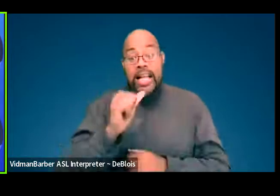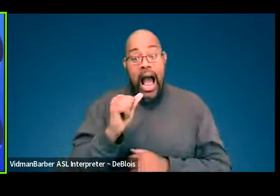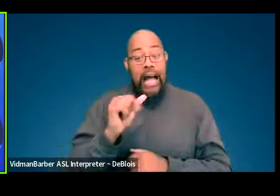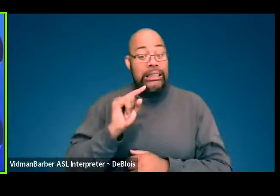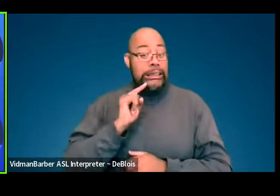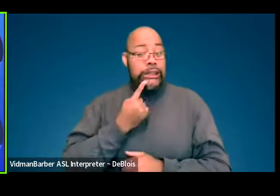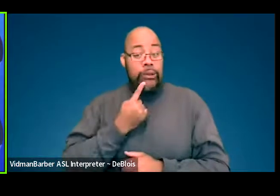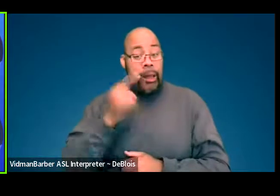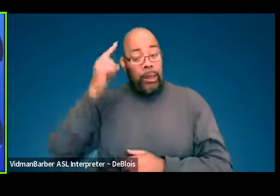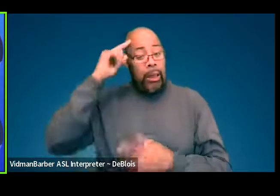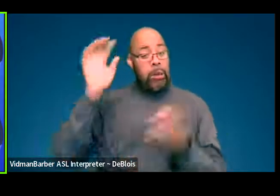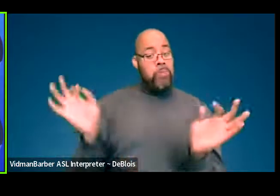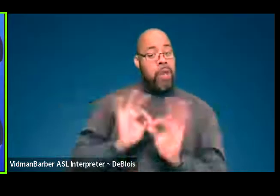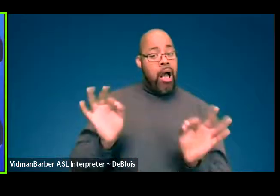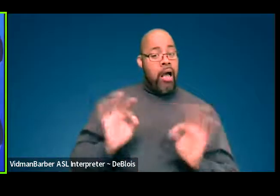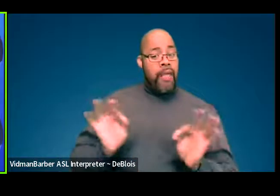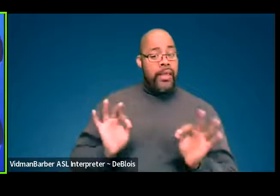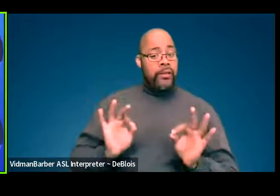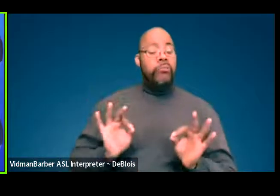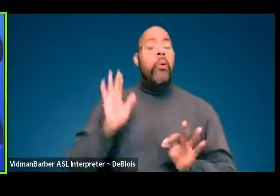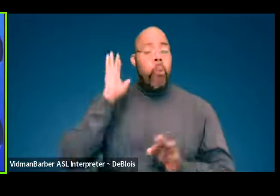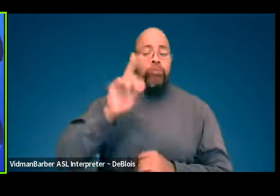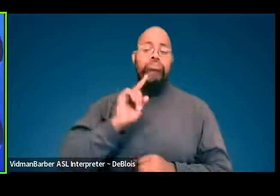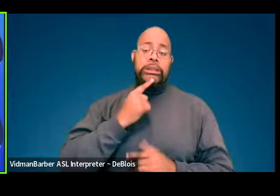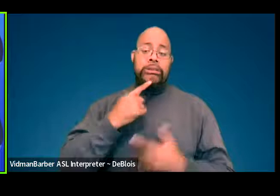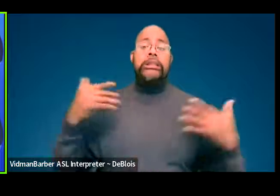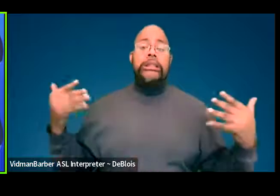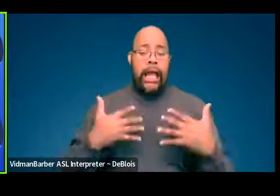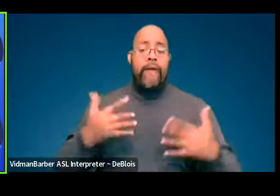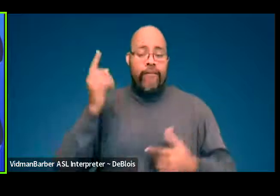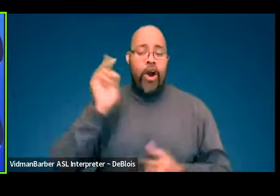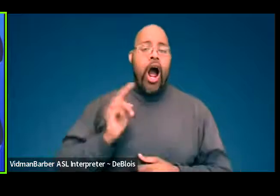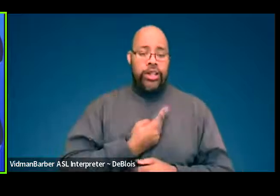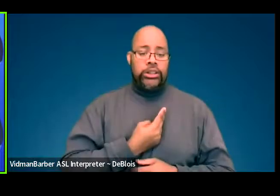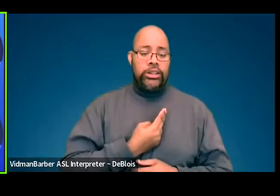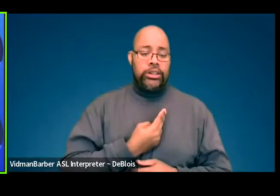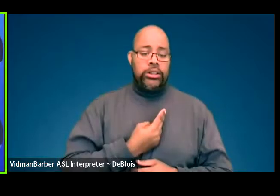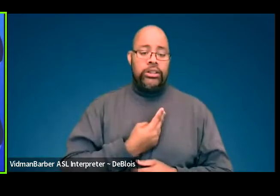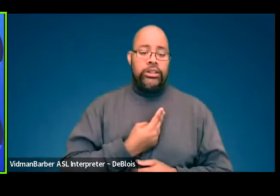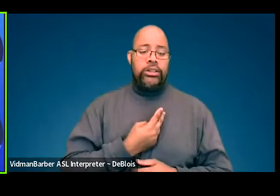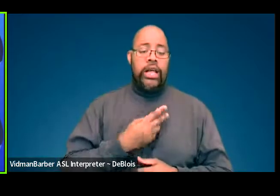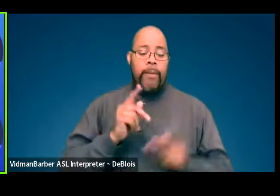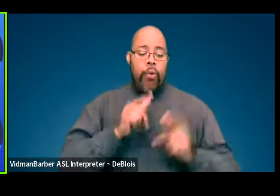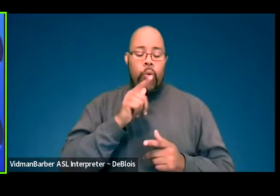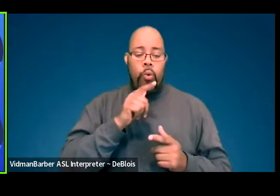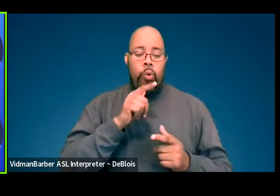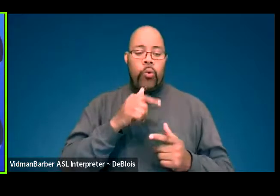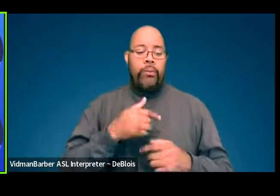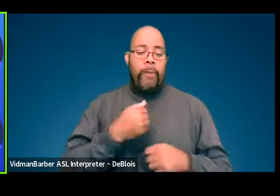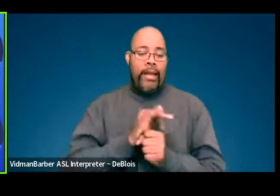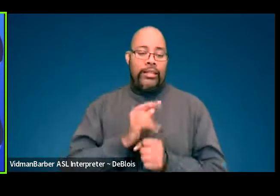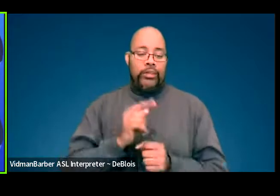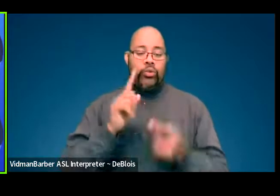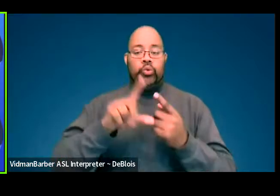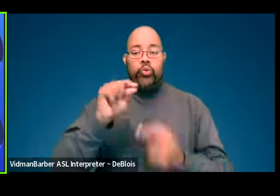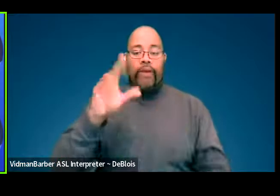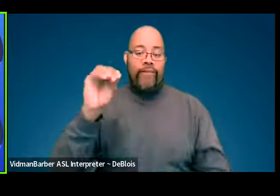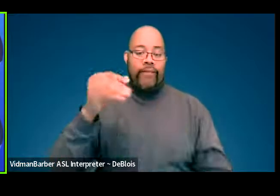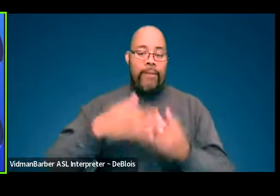as seriously as it is, it will be very scary for us and the ones who make it to